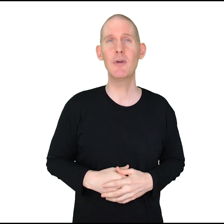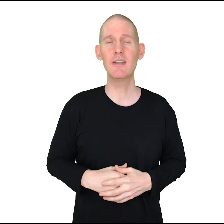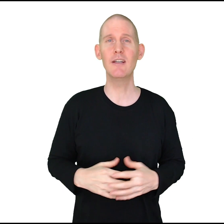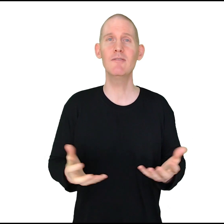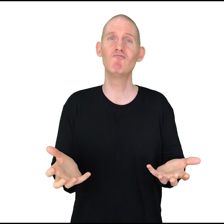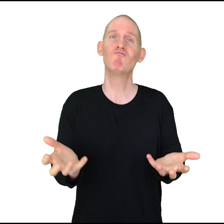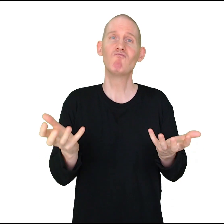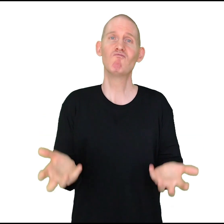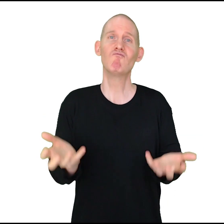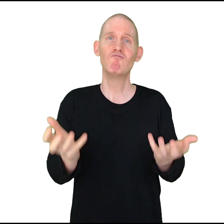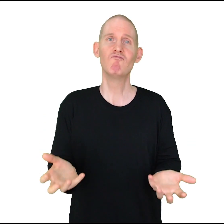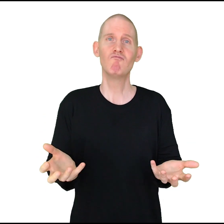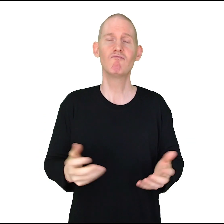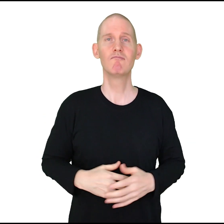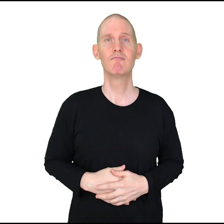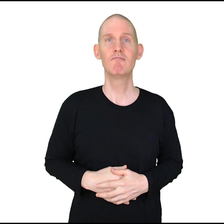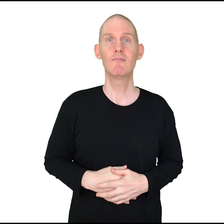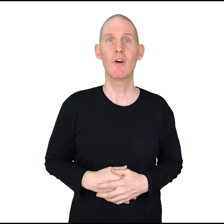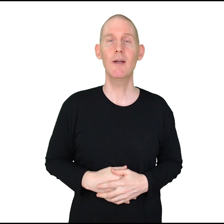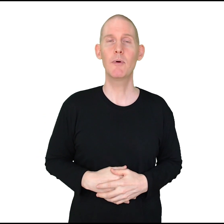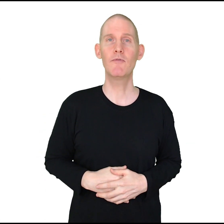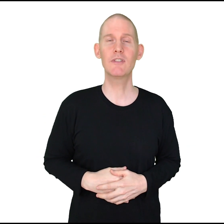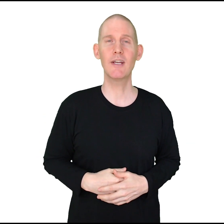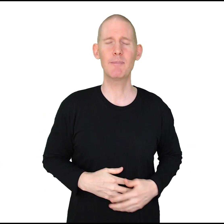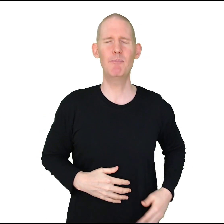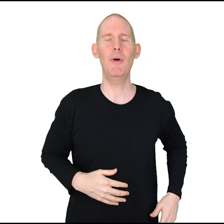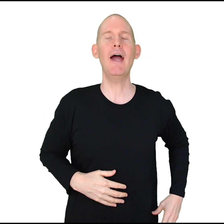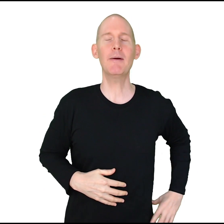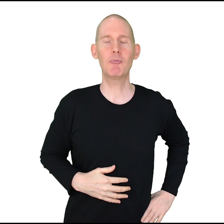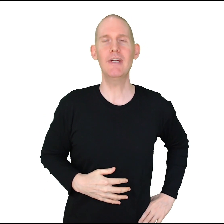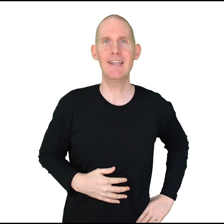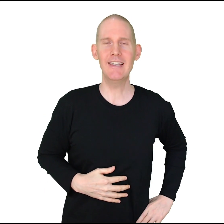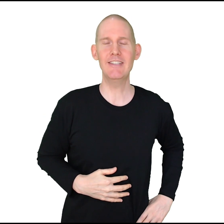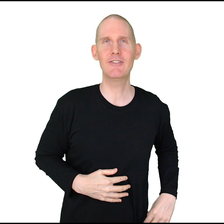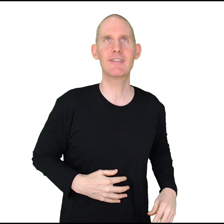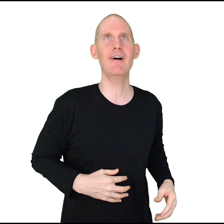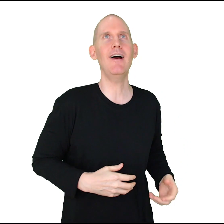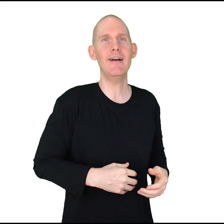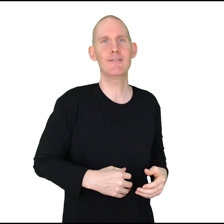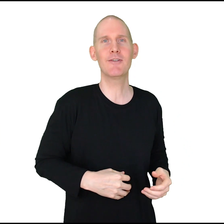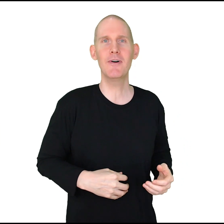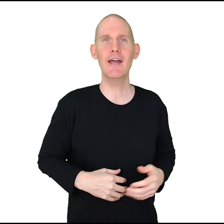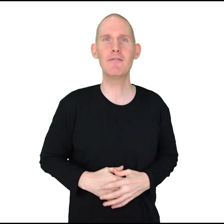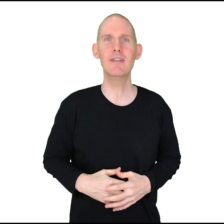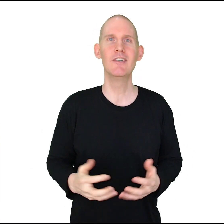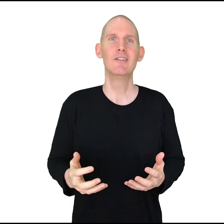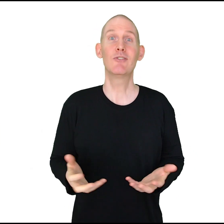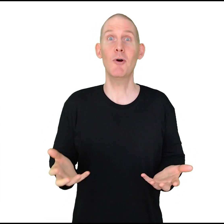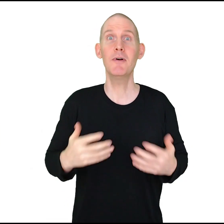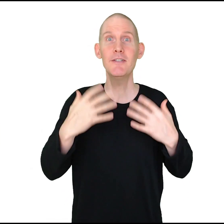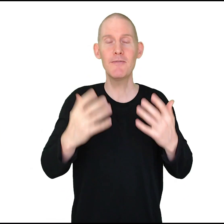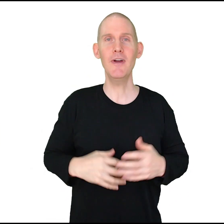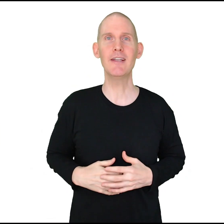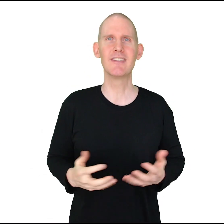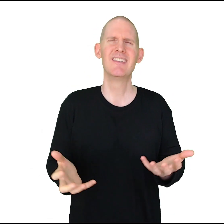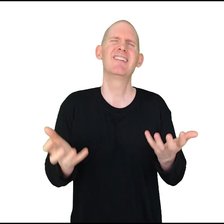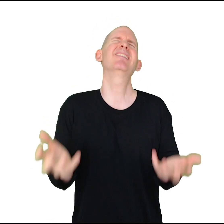deal, all right? But if it's like back-breaking and you're just, so heavy, show it in your face.